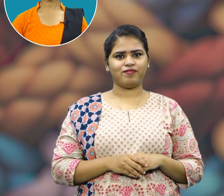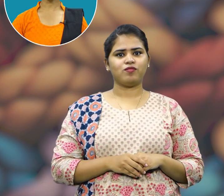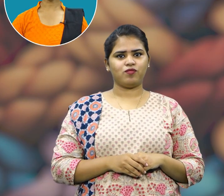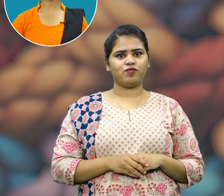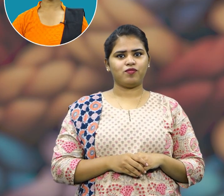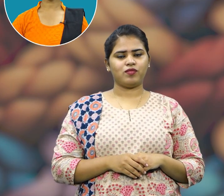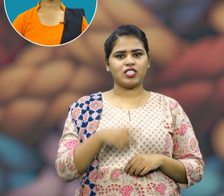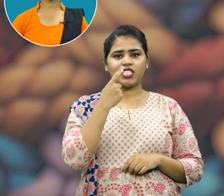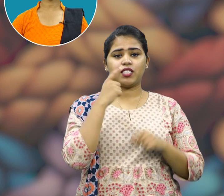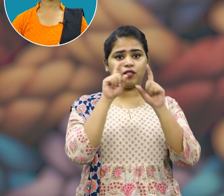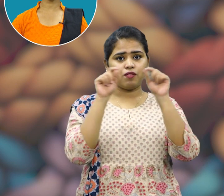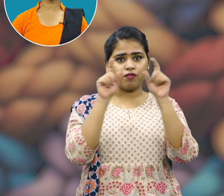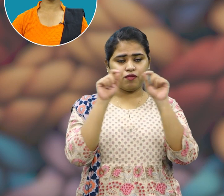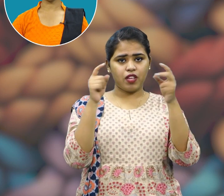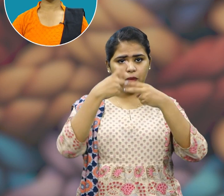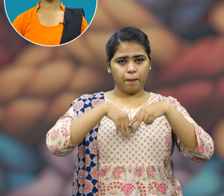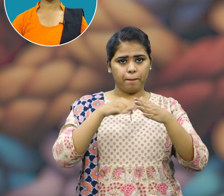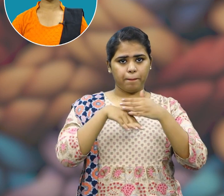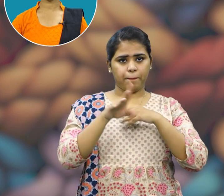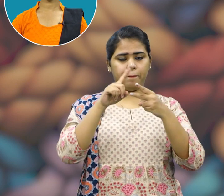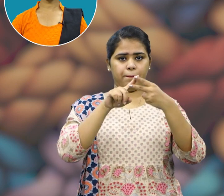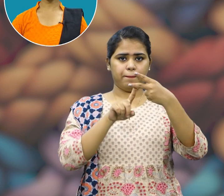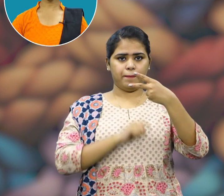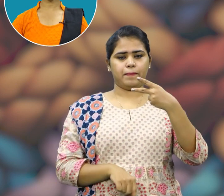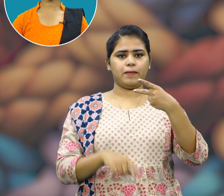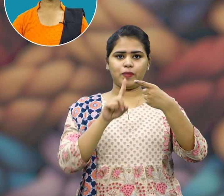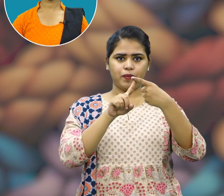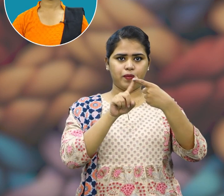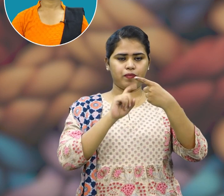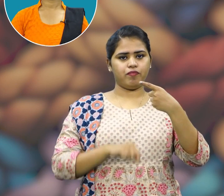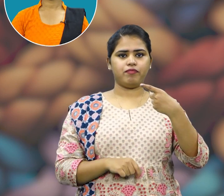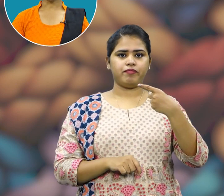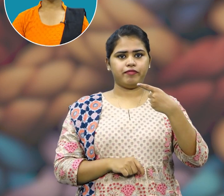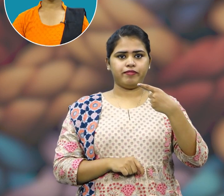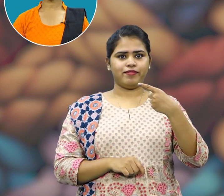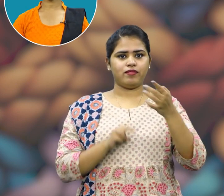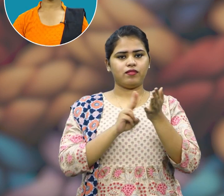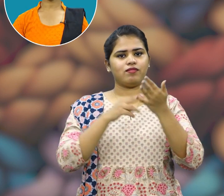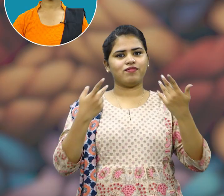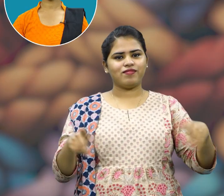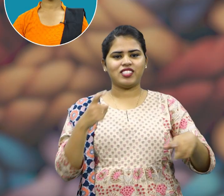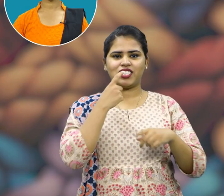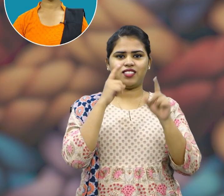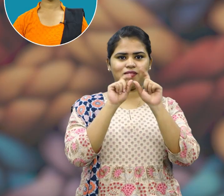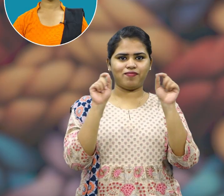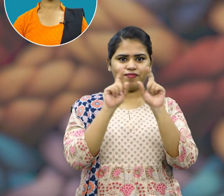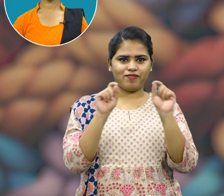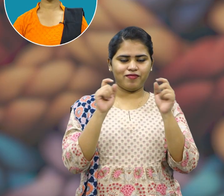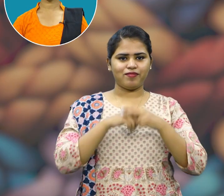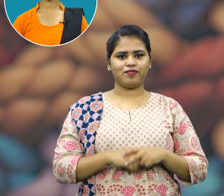So, fiber can be of two types. First, natural fiber.